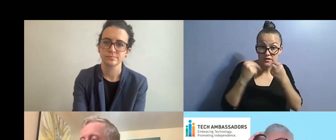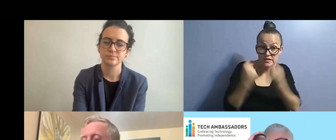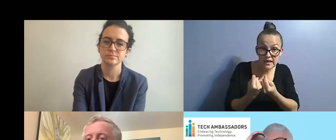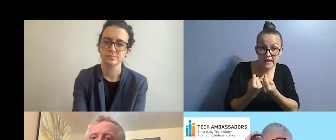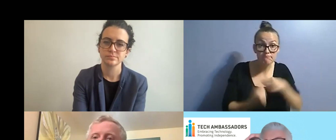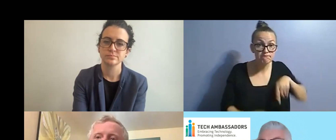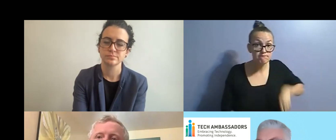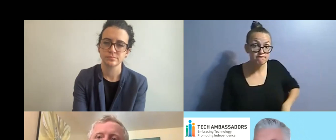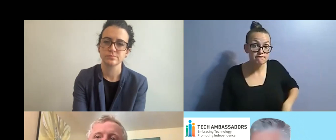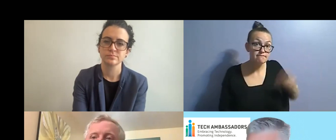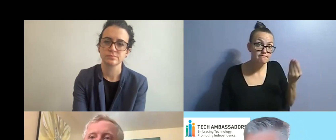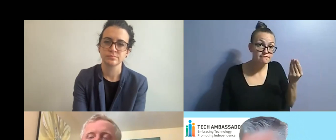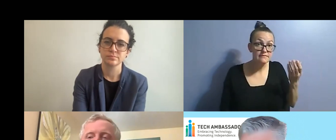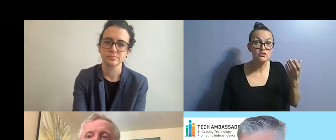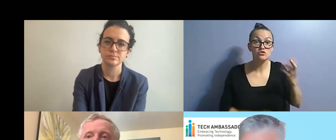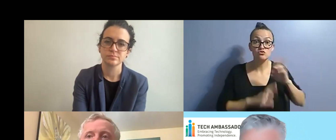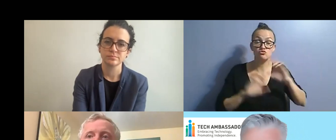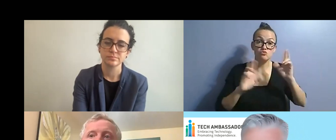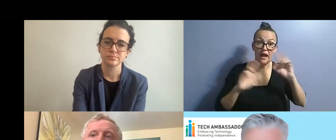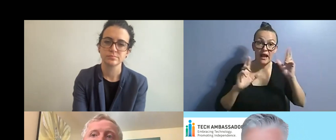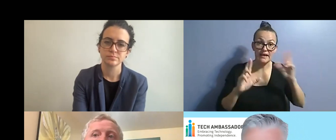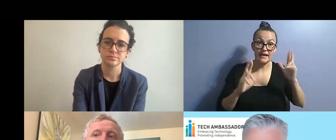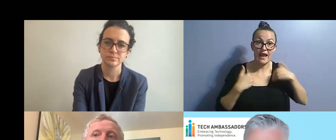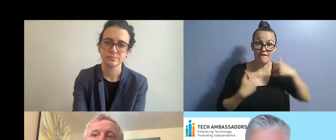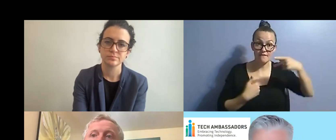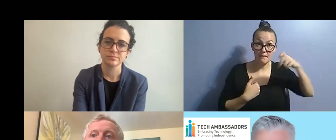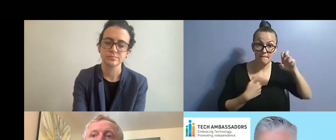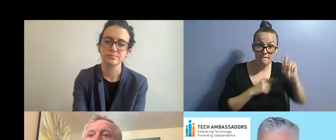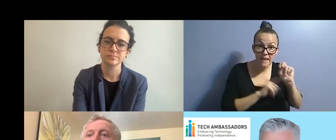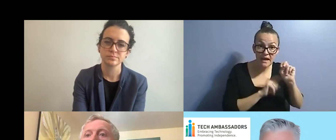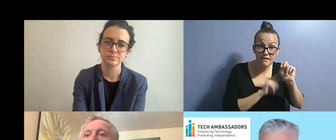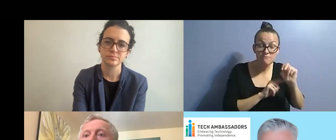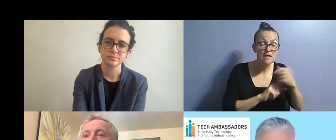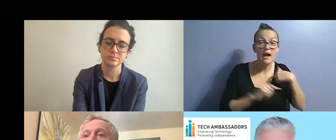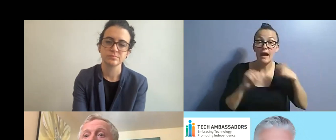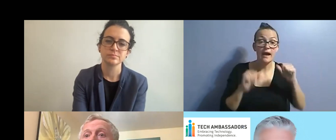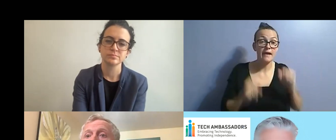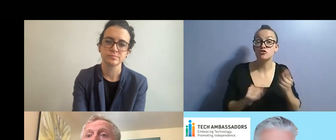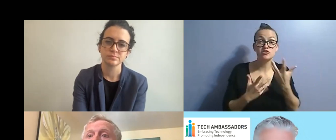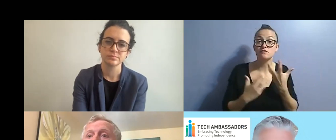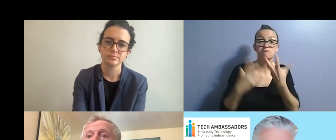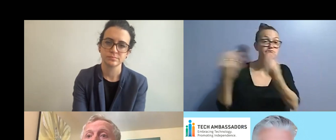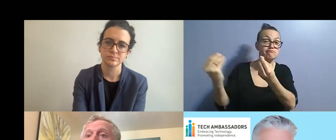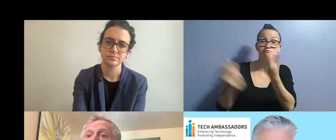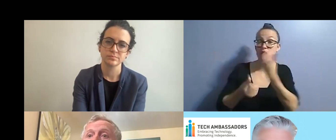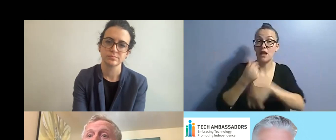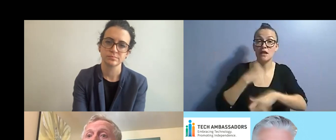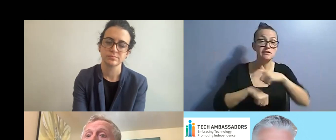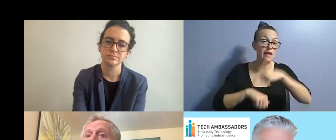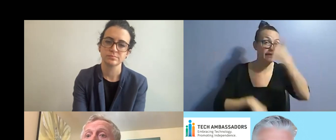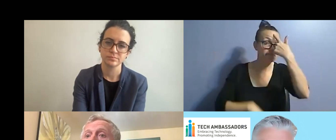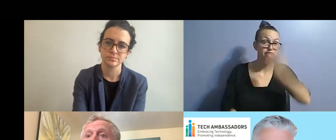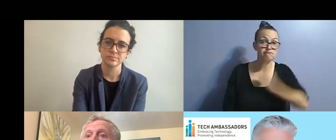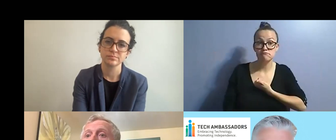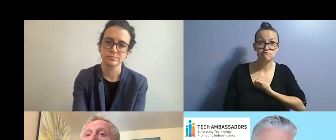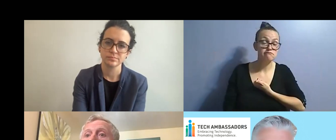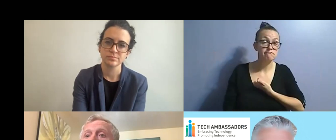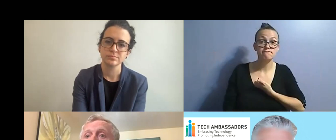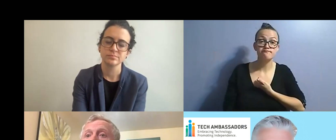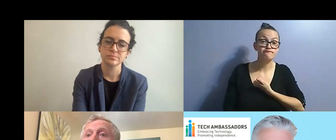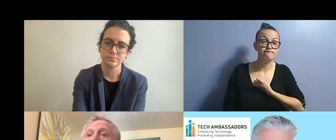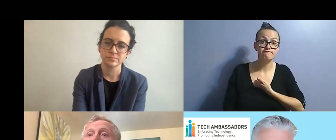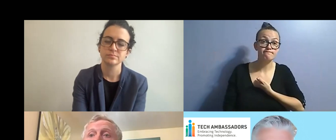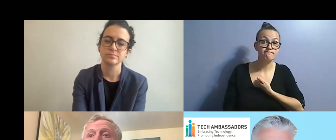have my little pen. I could just walk out my door and go wherever I